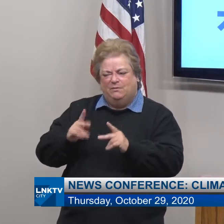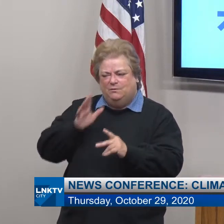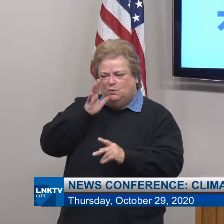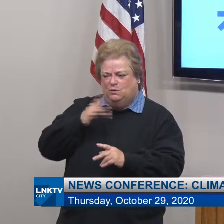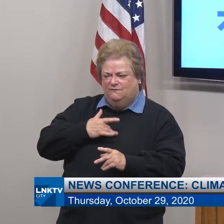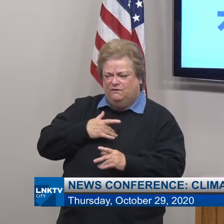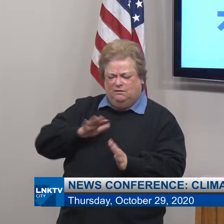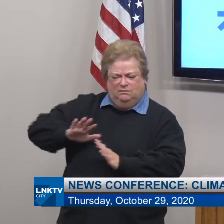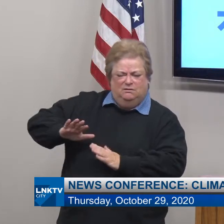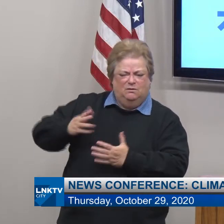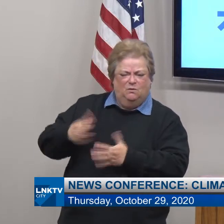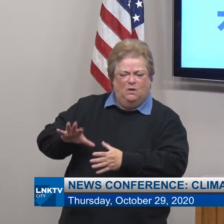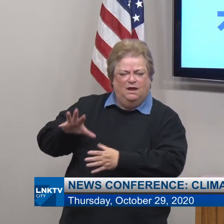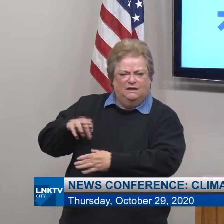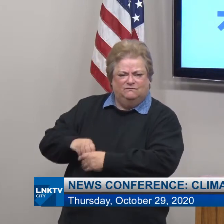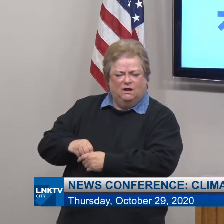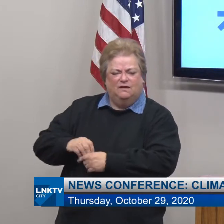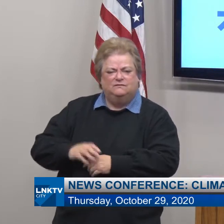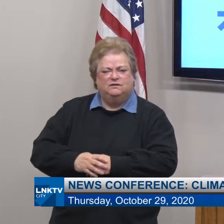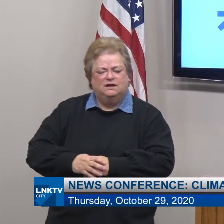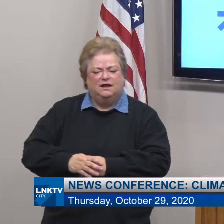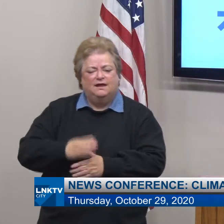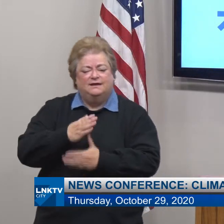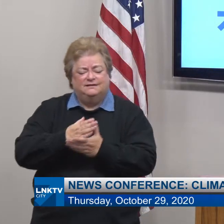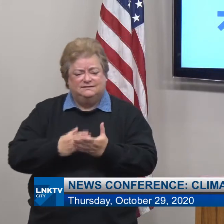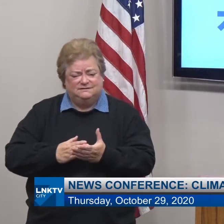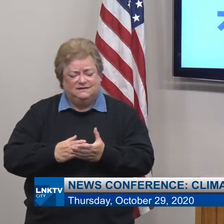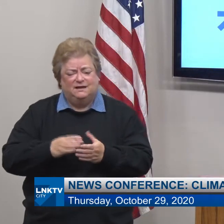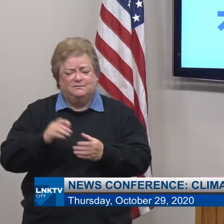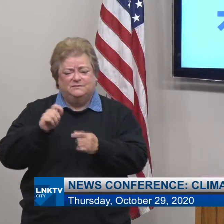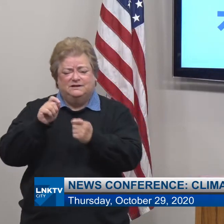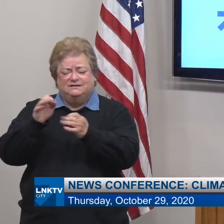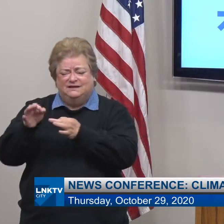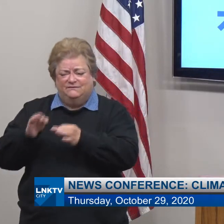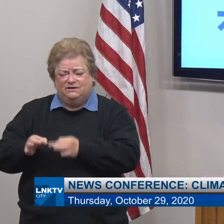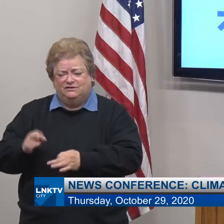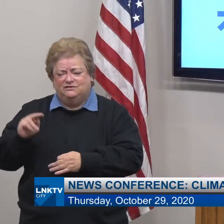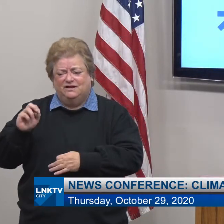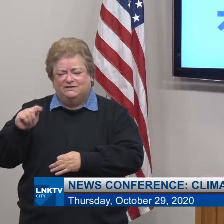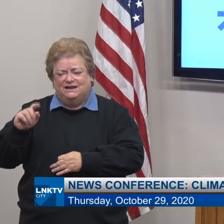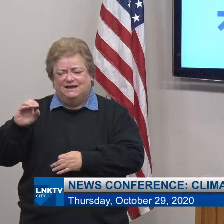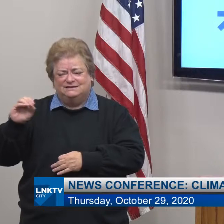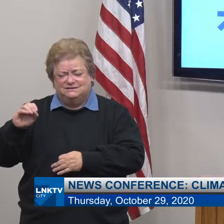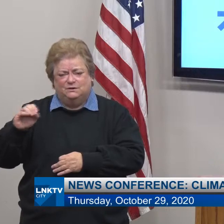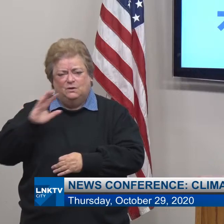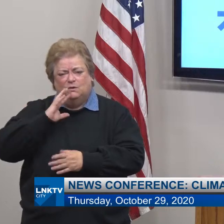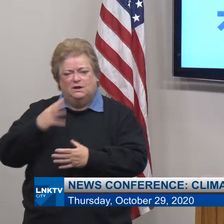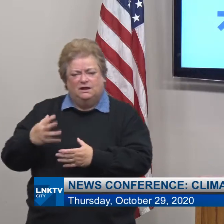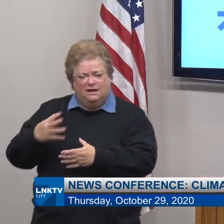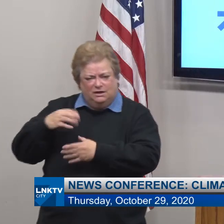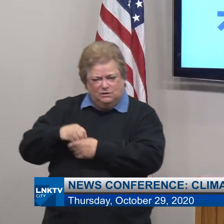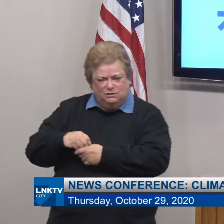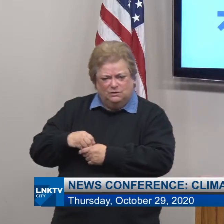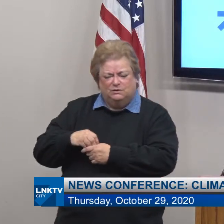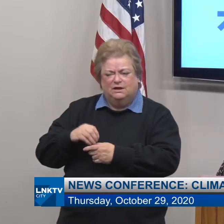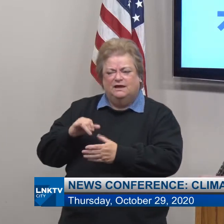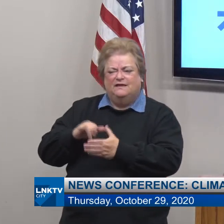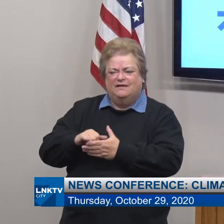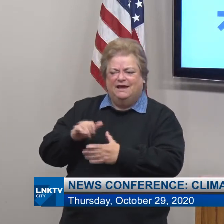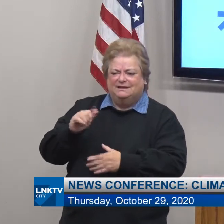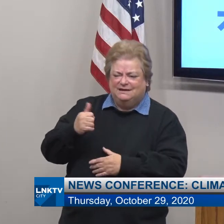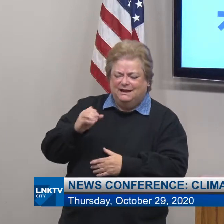have. Another reason is that some definitions of net zero carbon emissions actually include a little 10% or